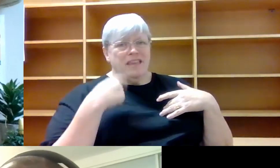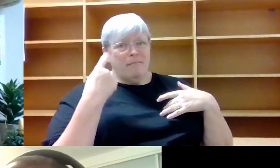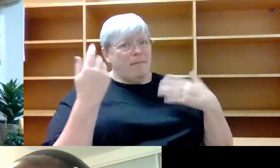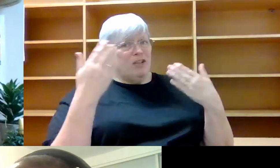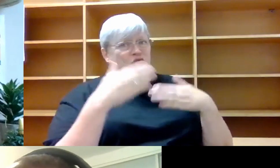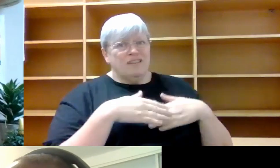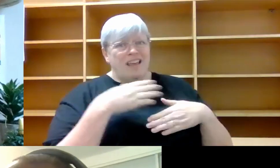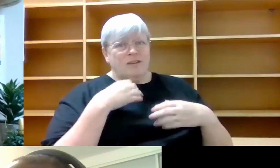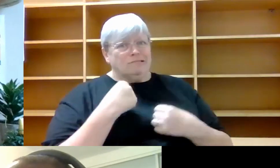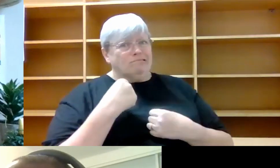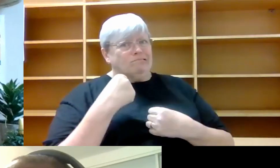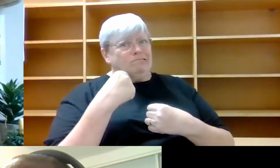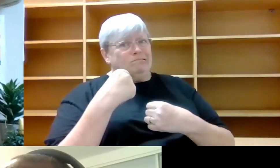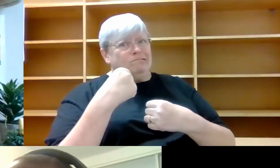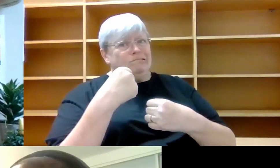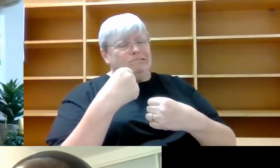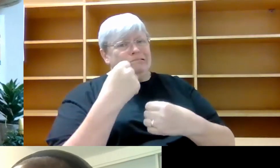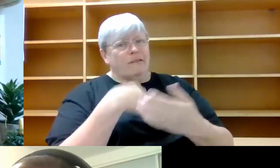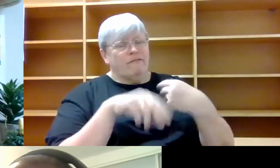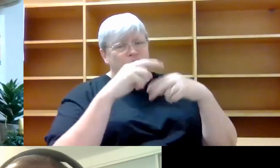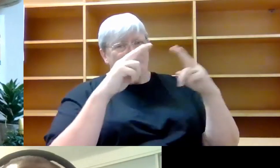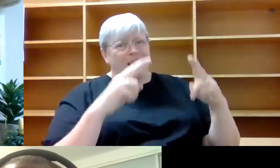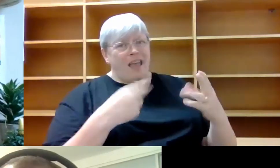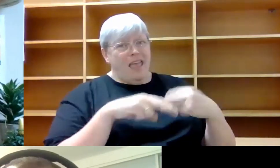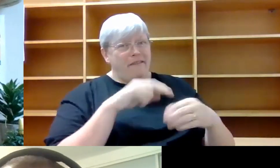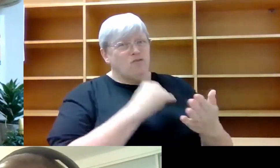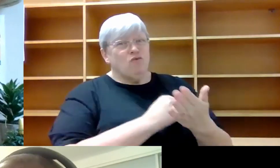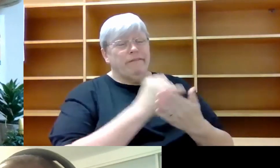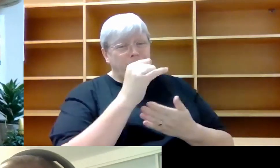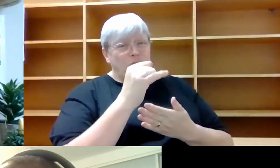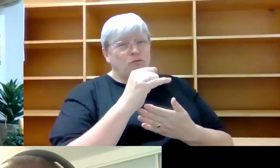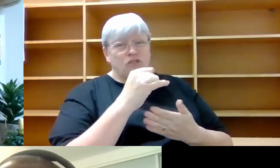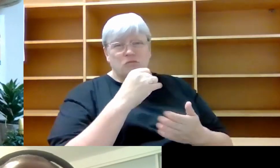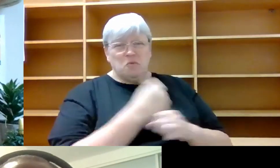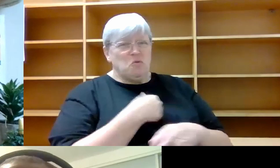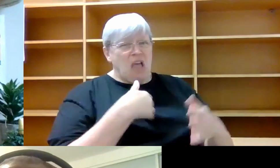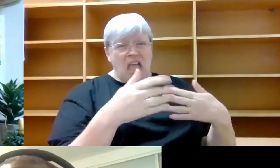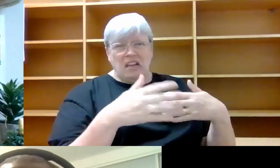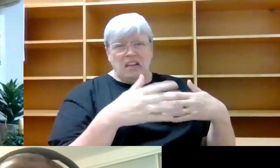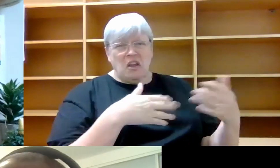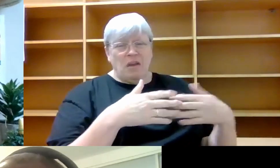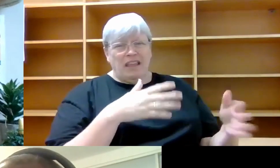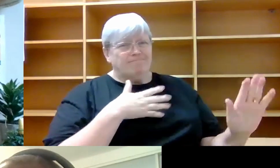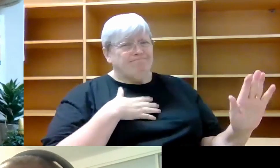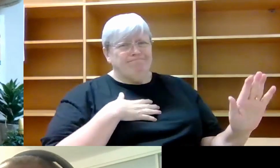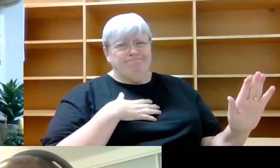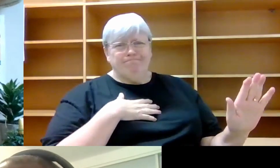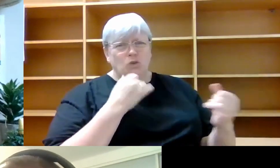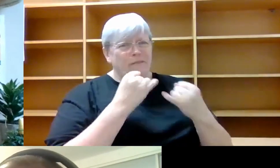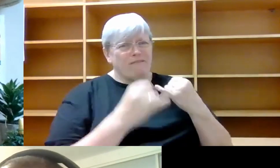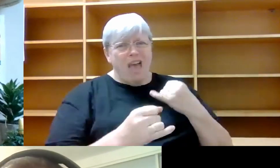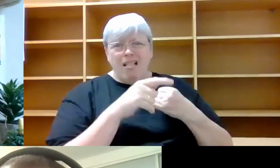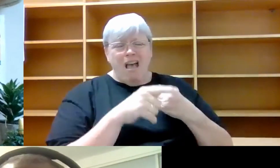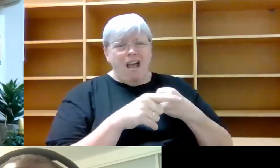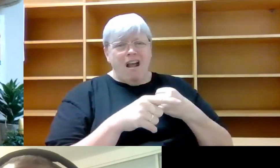would drag her out of her cabin. If she refused, they would take her anyway. I didn't want to fail her. My